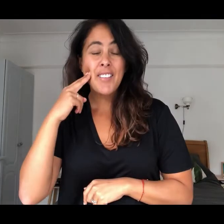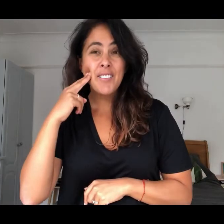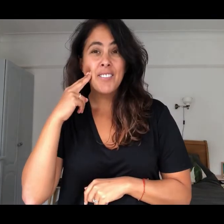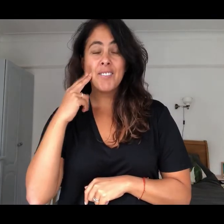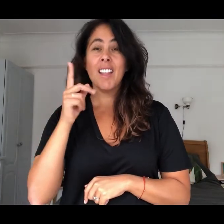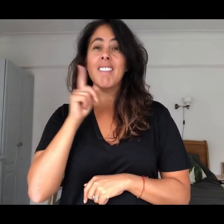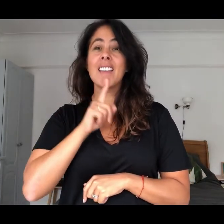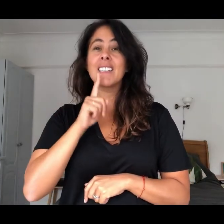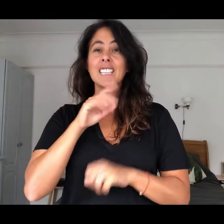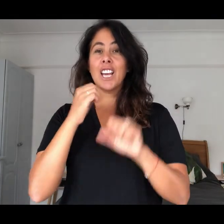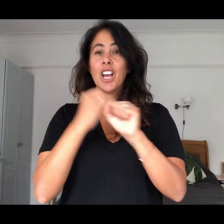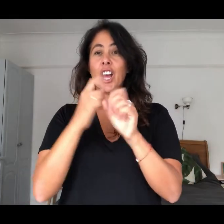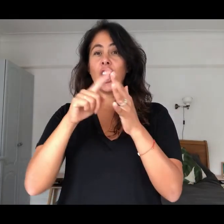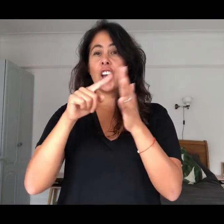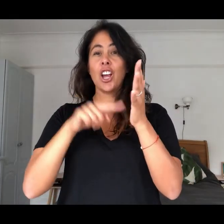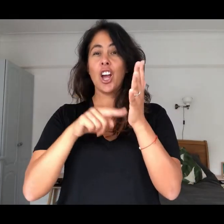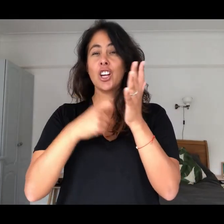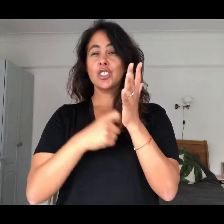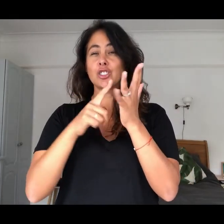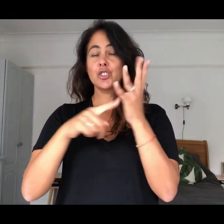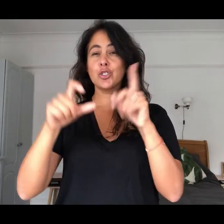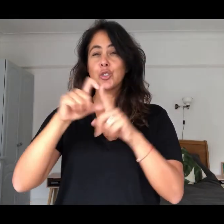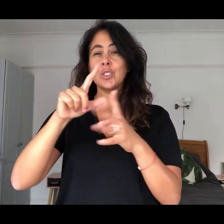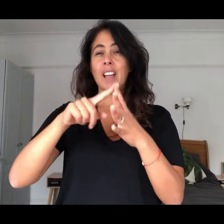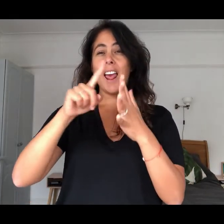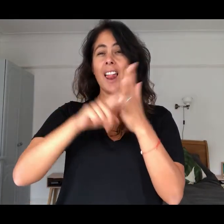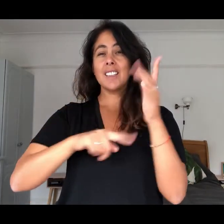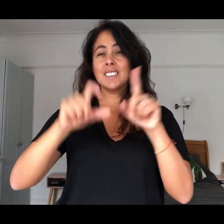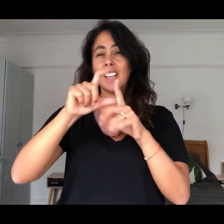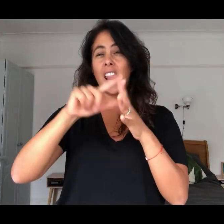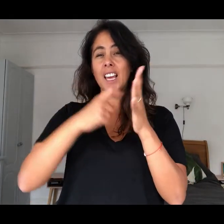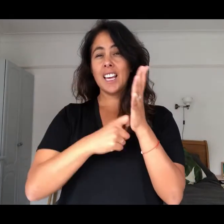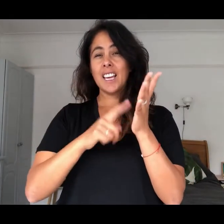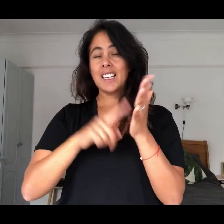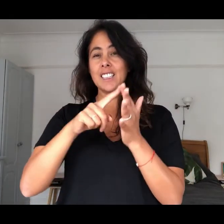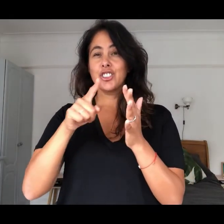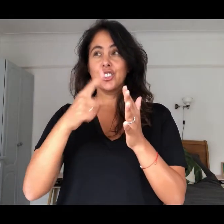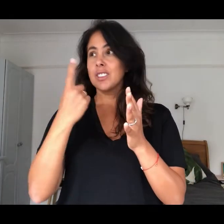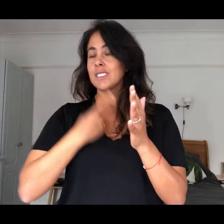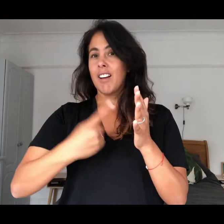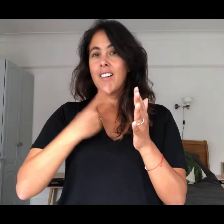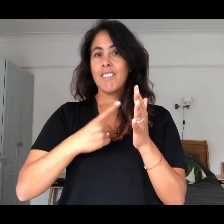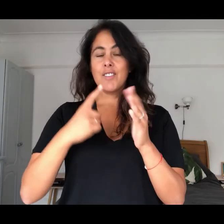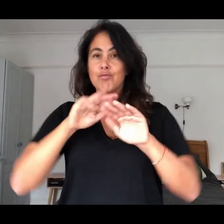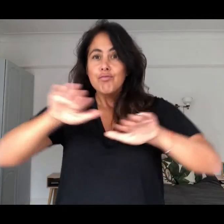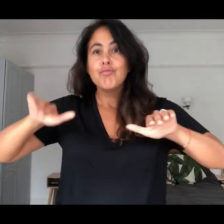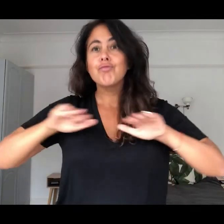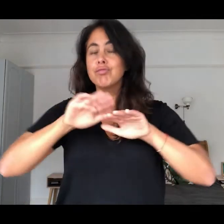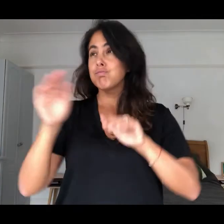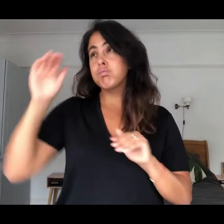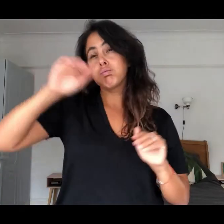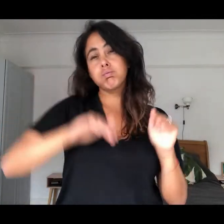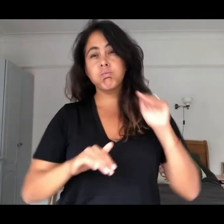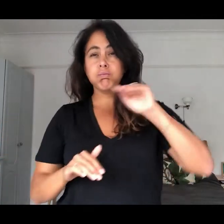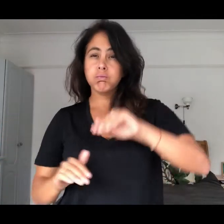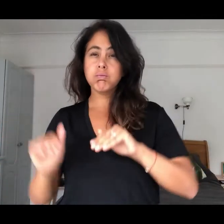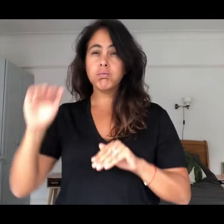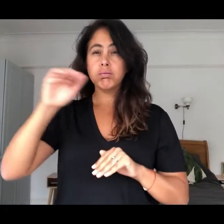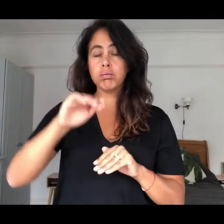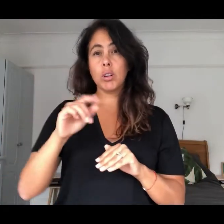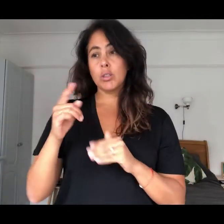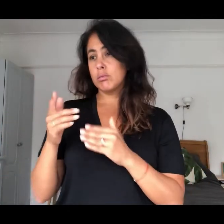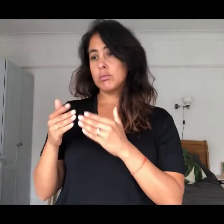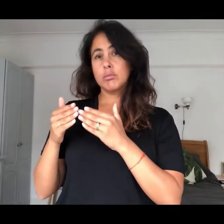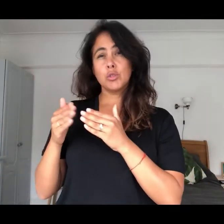woman, Carr, Italy, Trudy. Her arms slicing through the water like a machine.